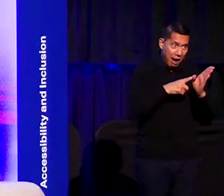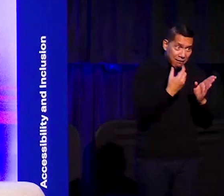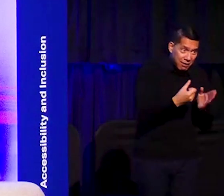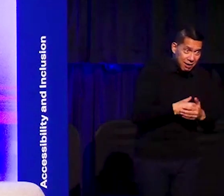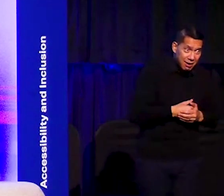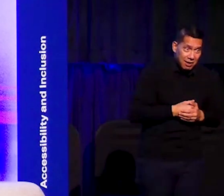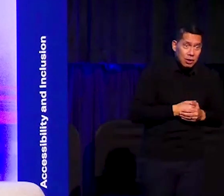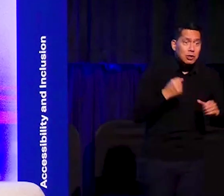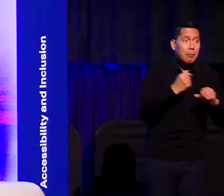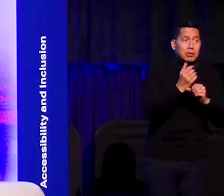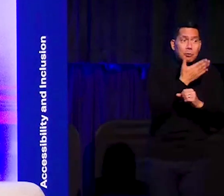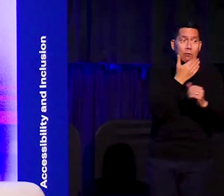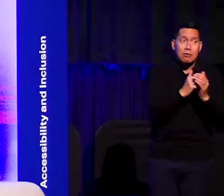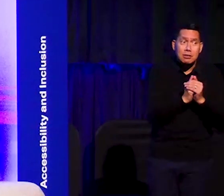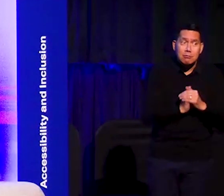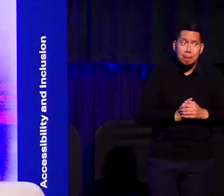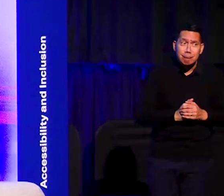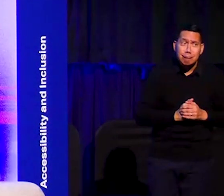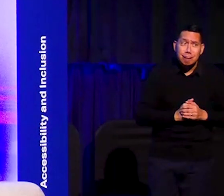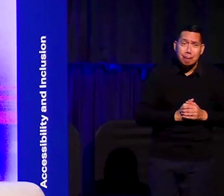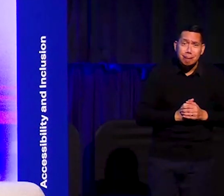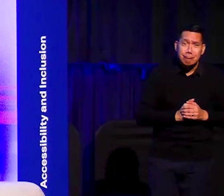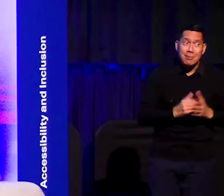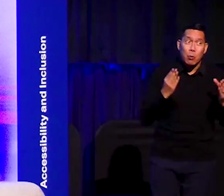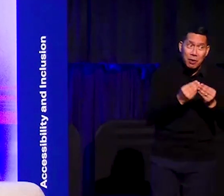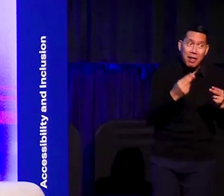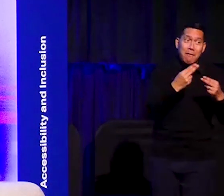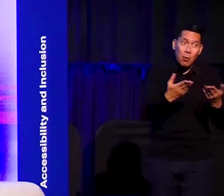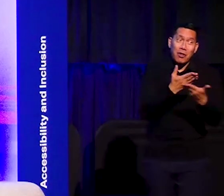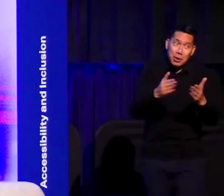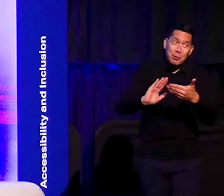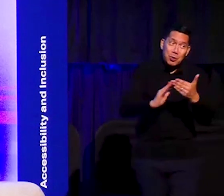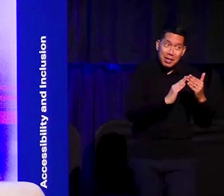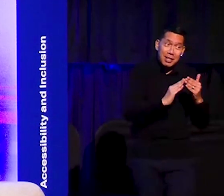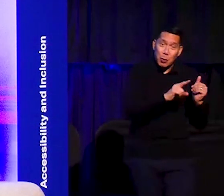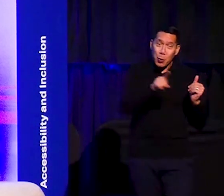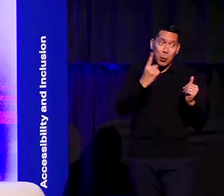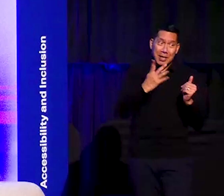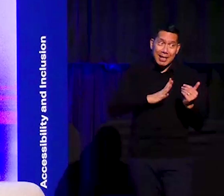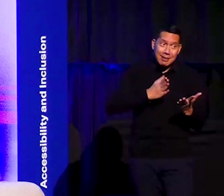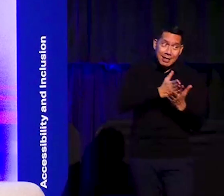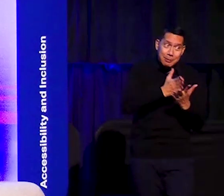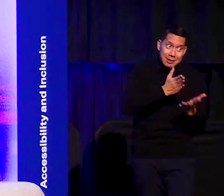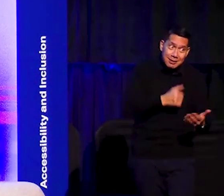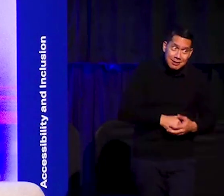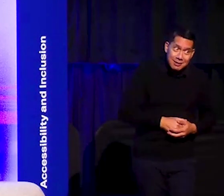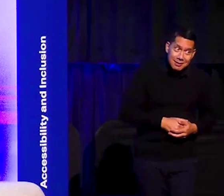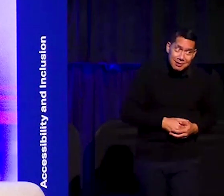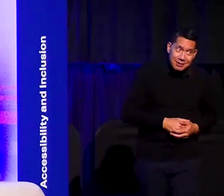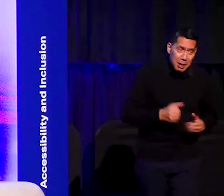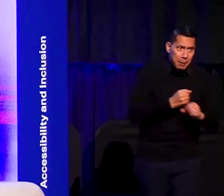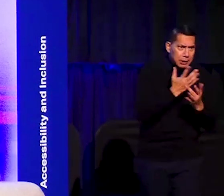some beautiful tools with and for the community of people with disability. Make a heap of things